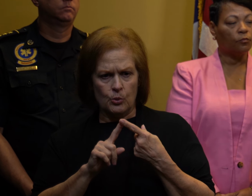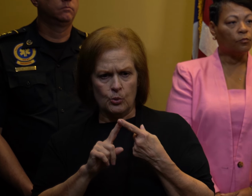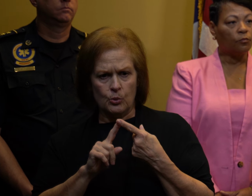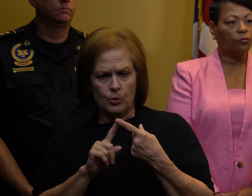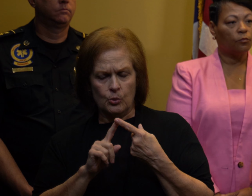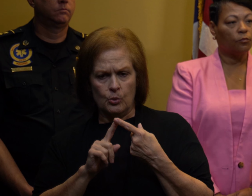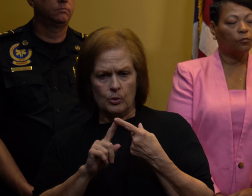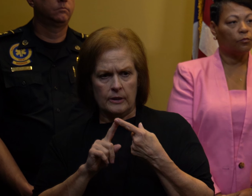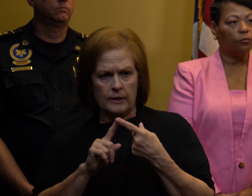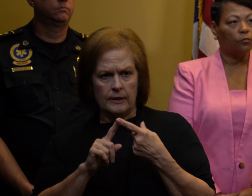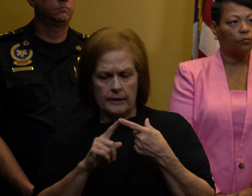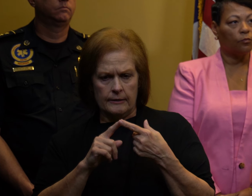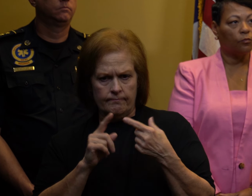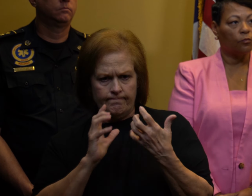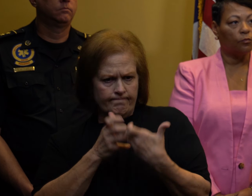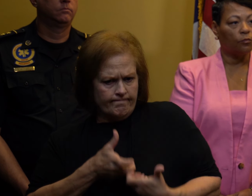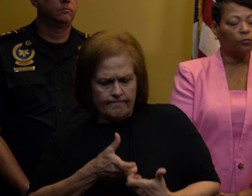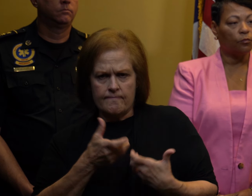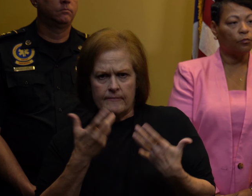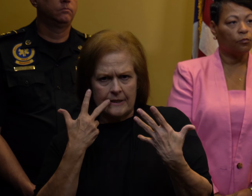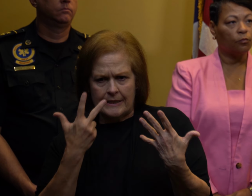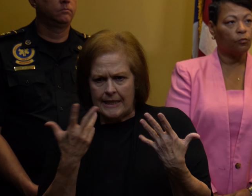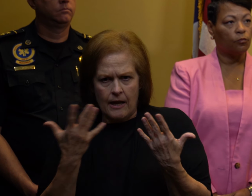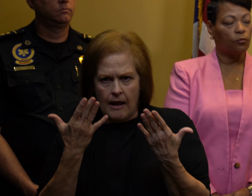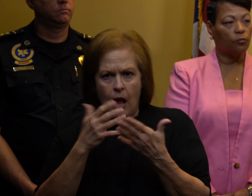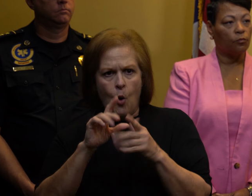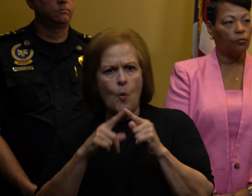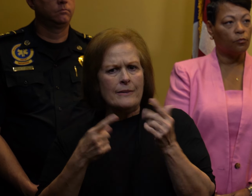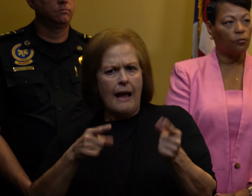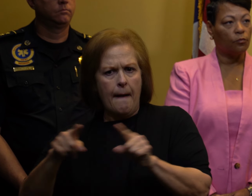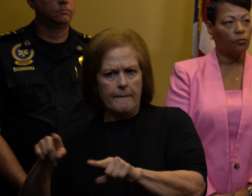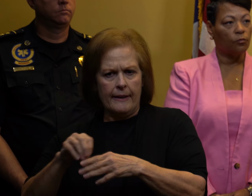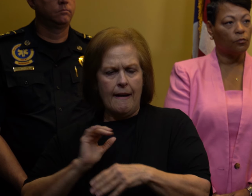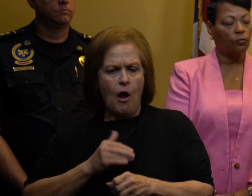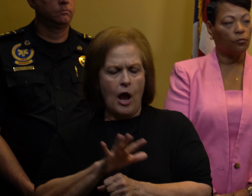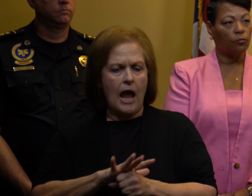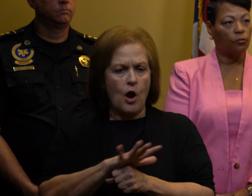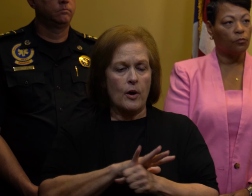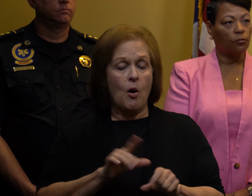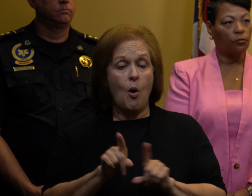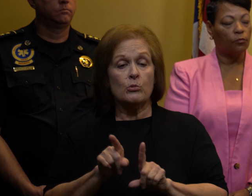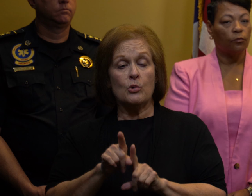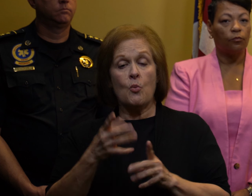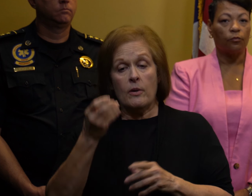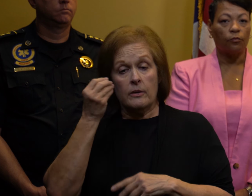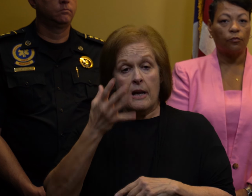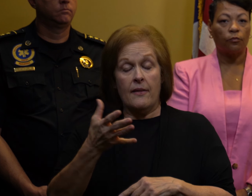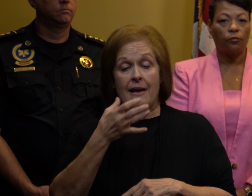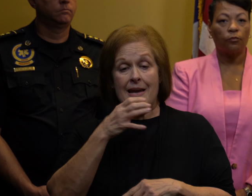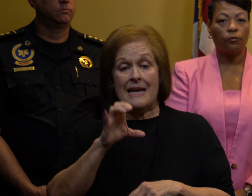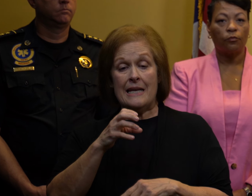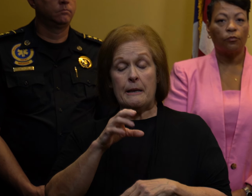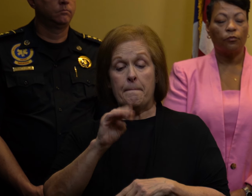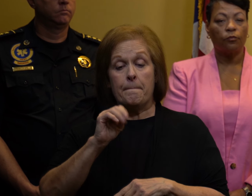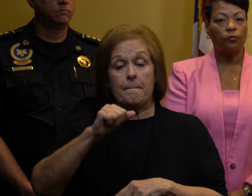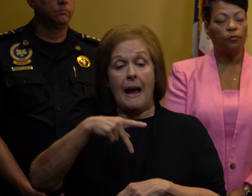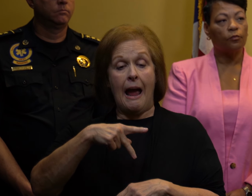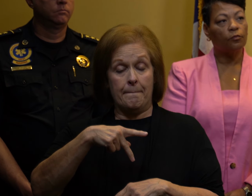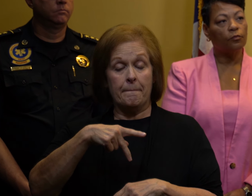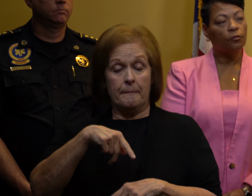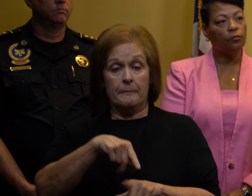our response to this heat emergency through Tuesday. I want to promote again also on that heat relief map at